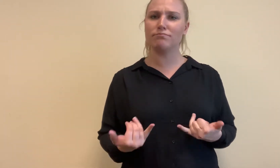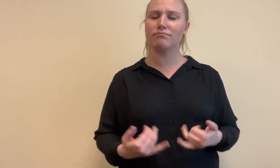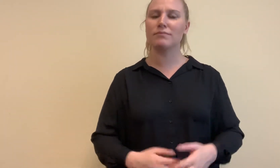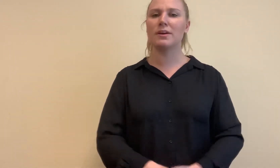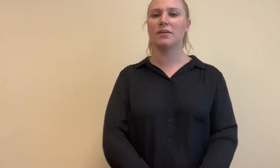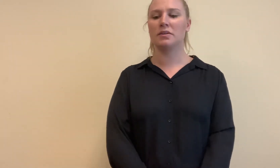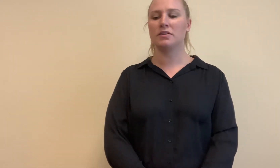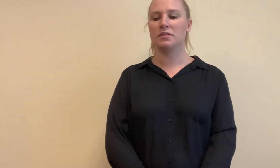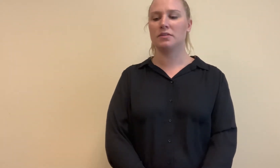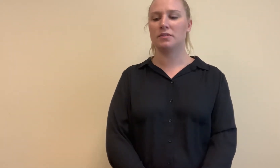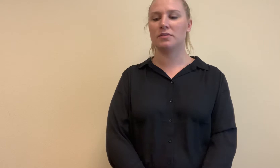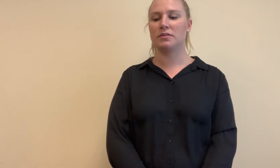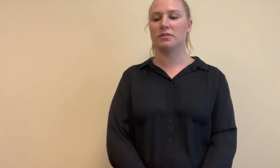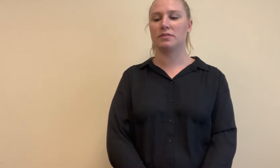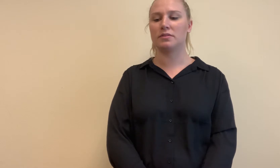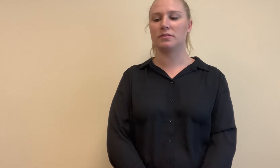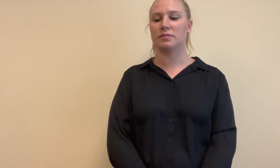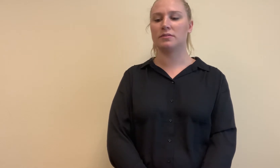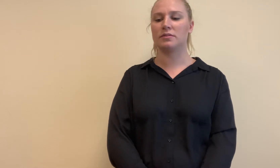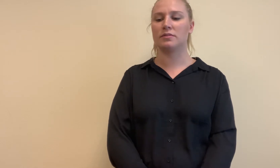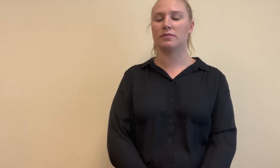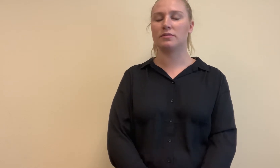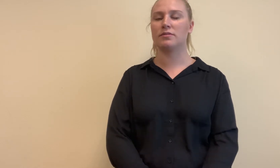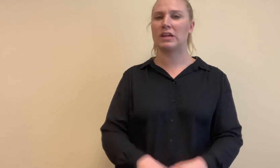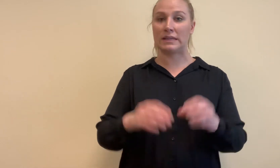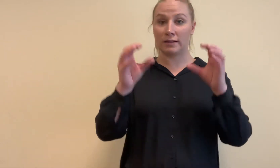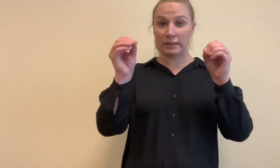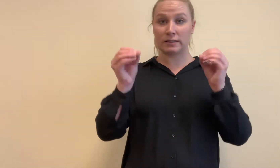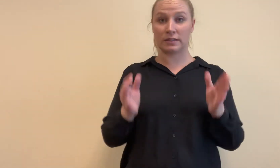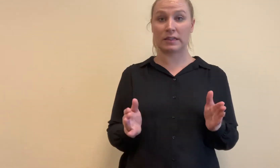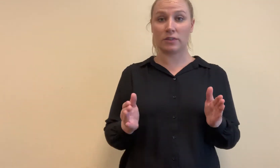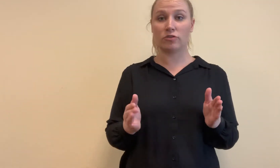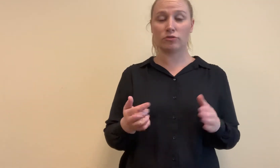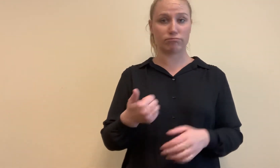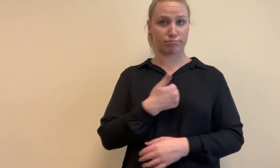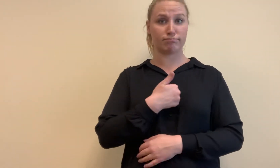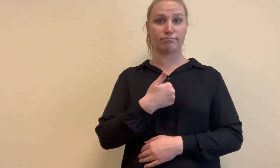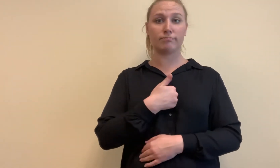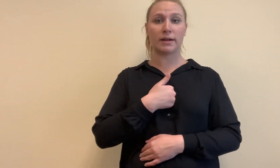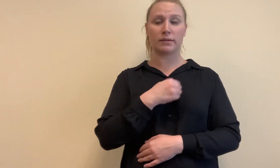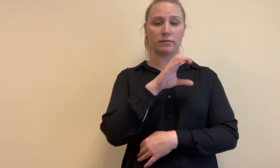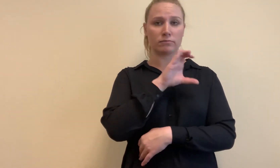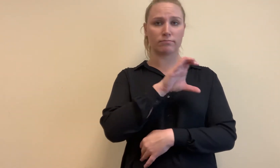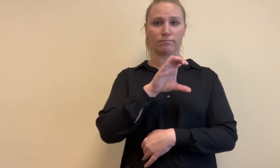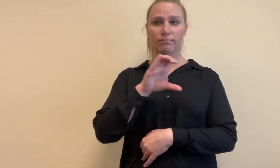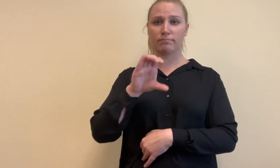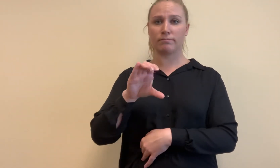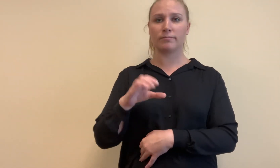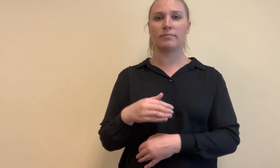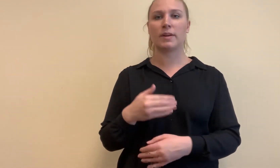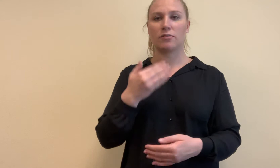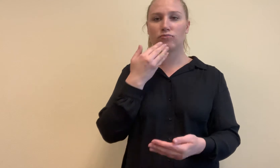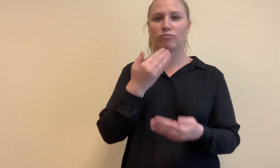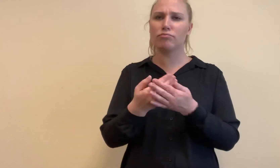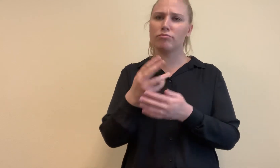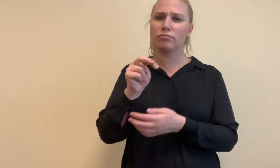a teacher at Chemeketa, I have to tell you that the good news story I see in the classrooms, though